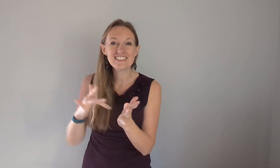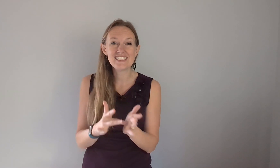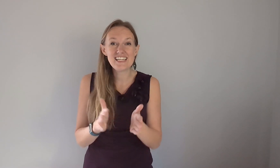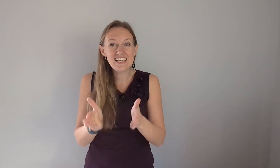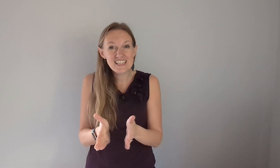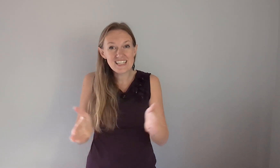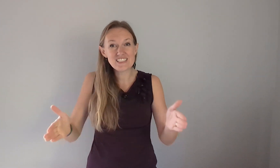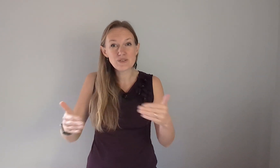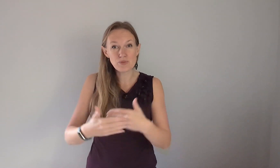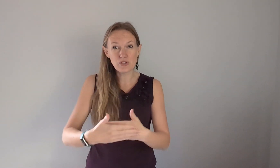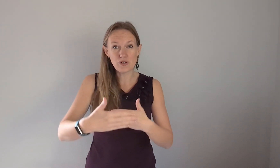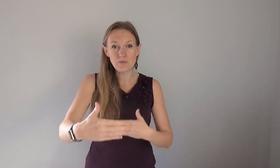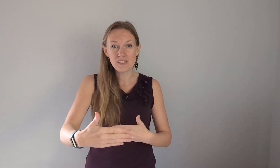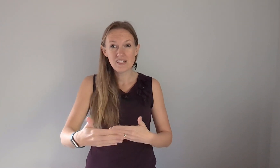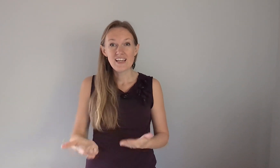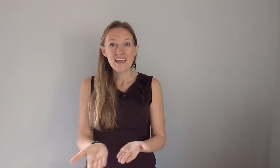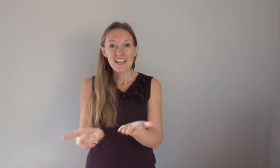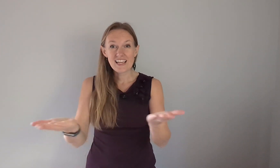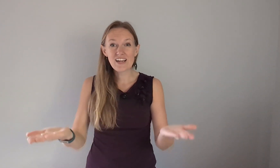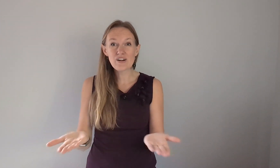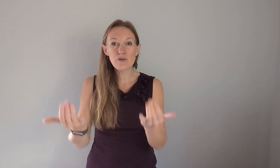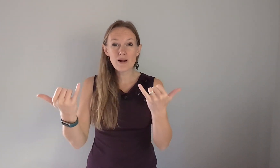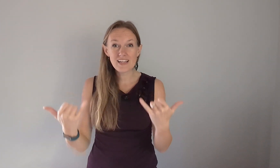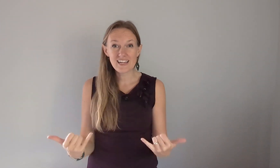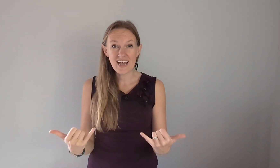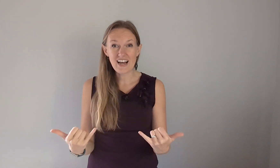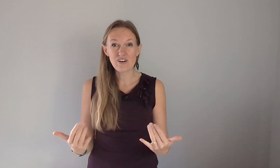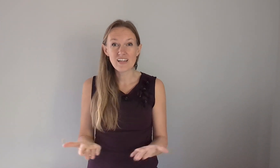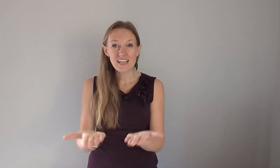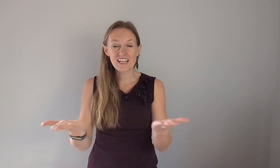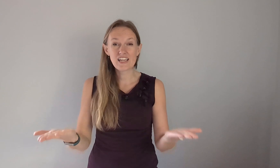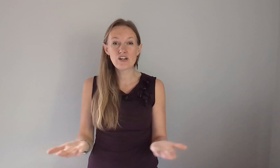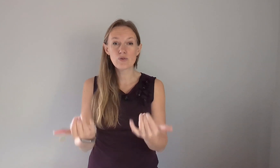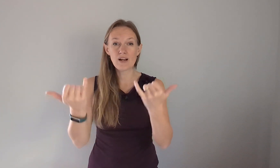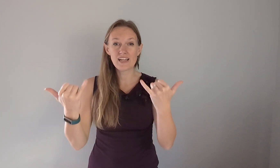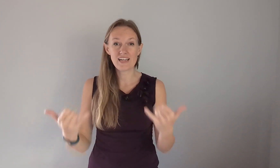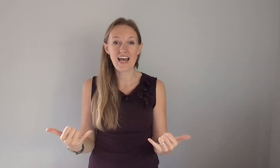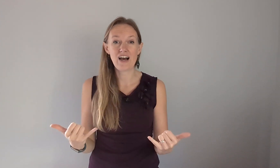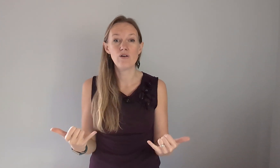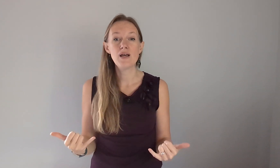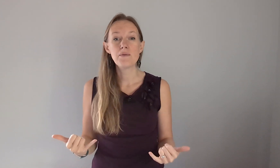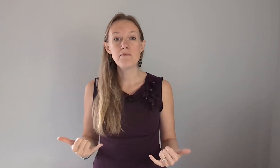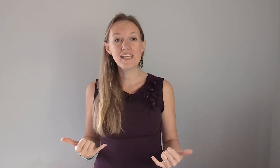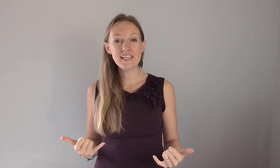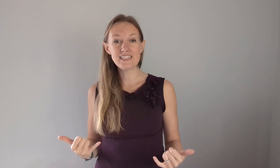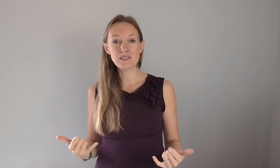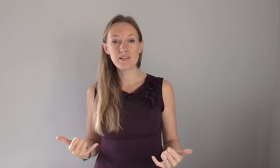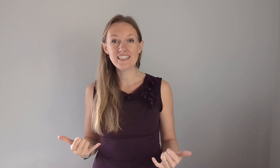is in this room, here, right now, here, right now. Making this place